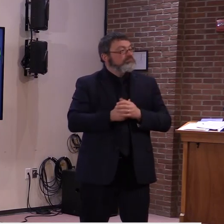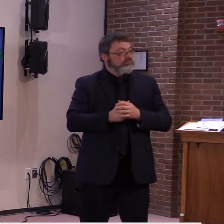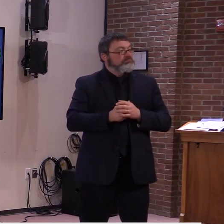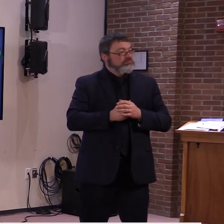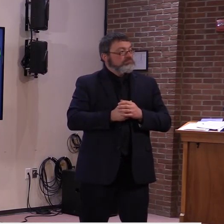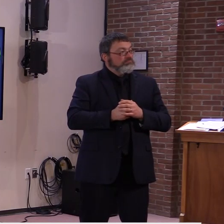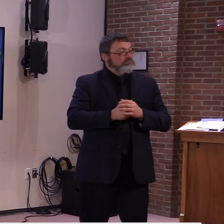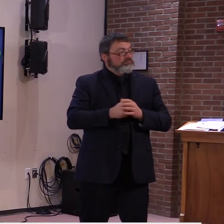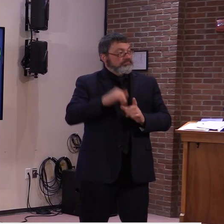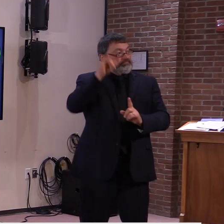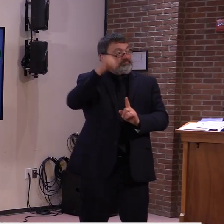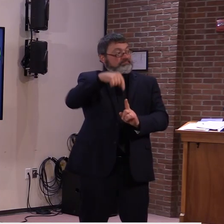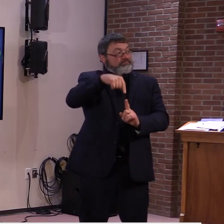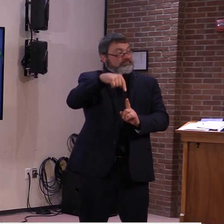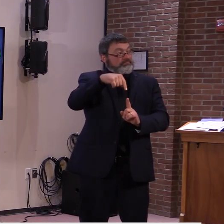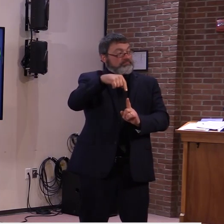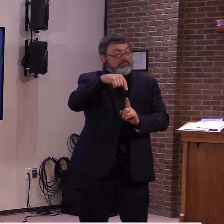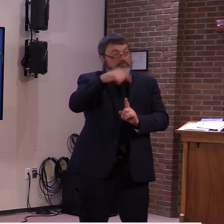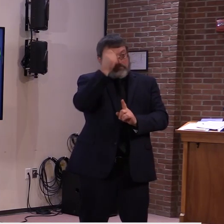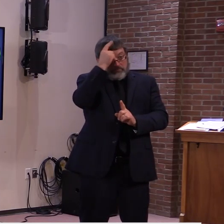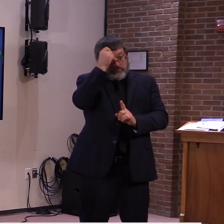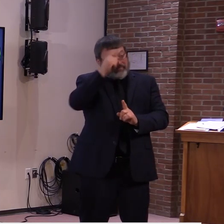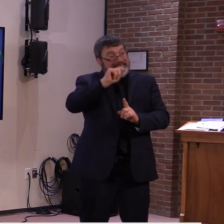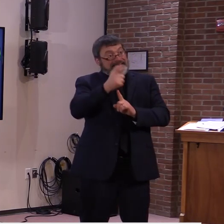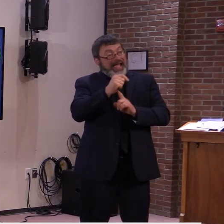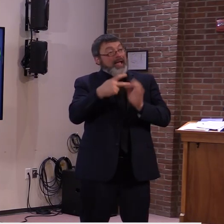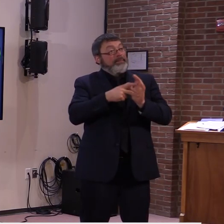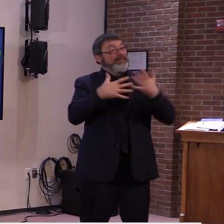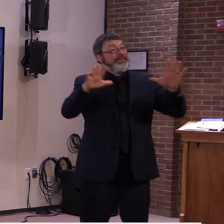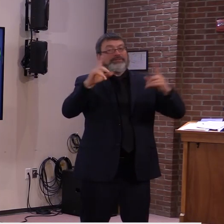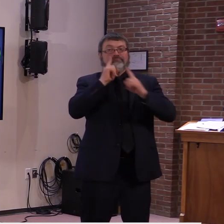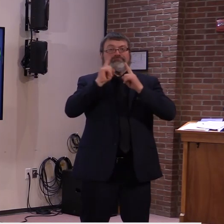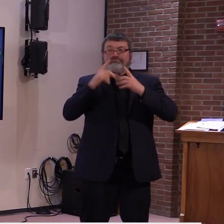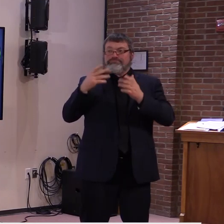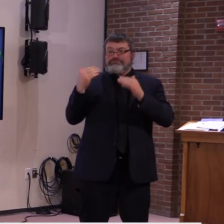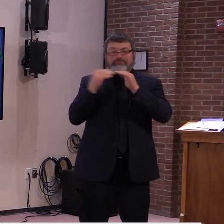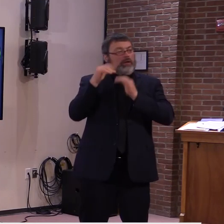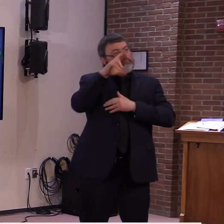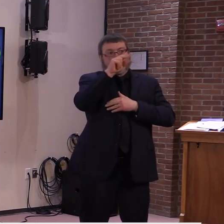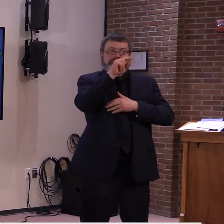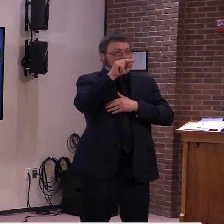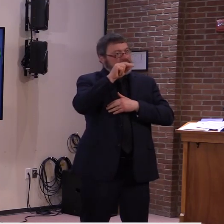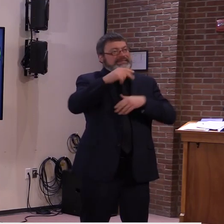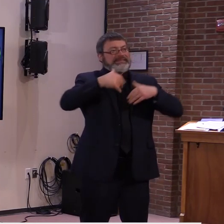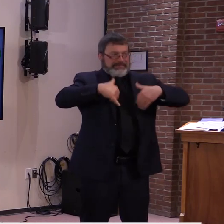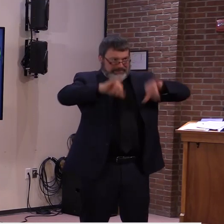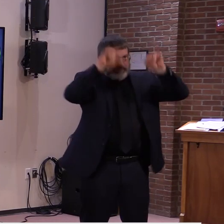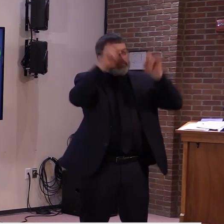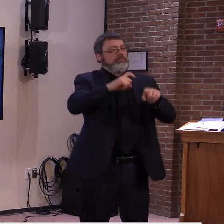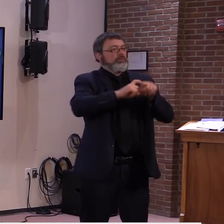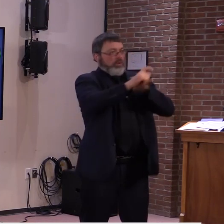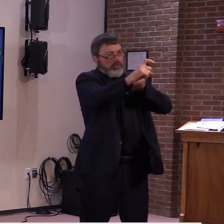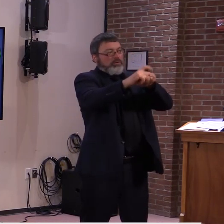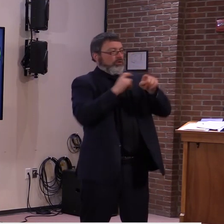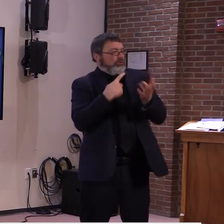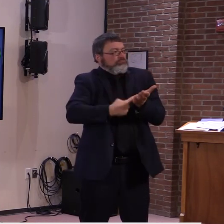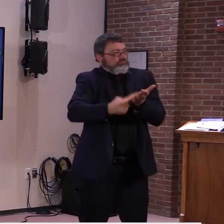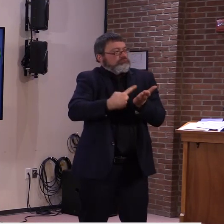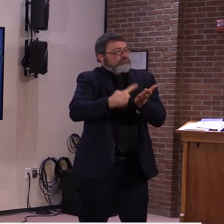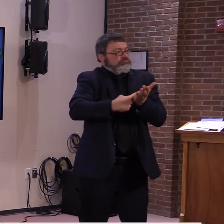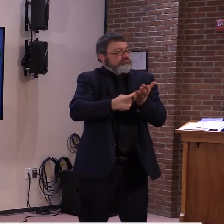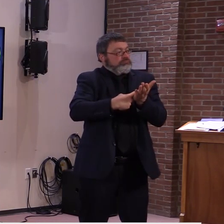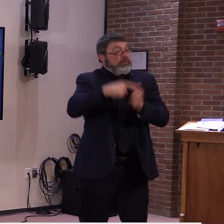current contact tracing efforts, but it is a first step in reaching out to individuals to alert them of possible exposure. We hope